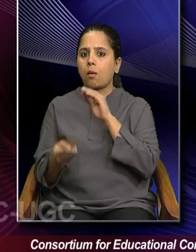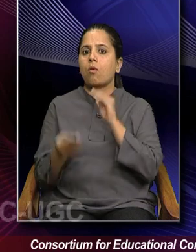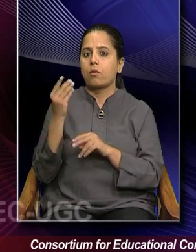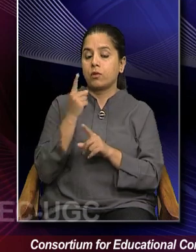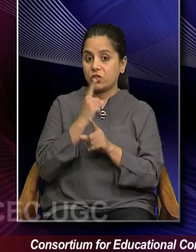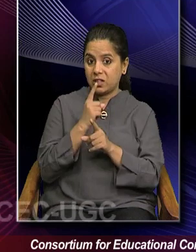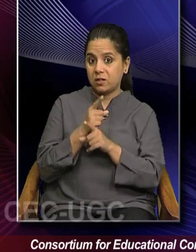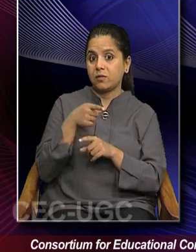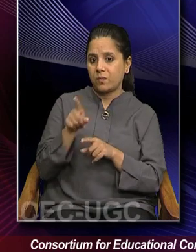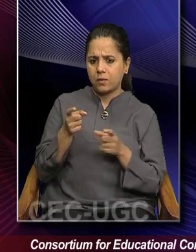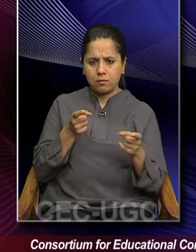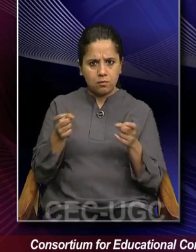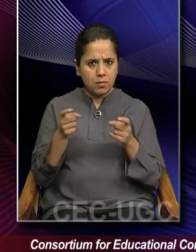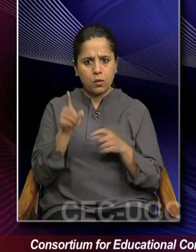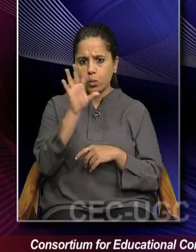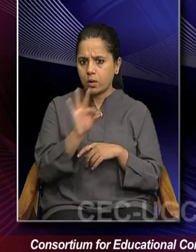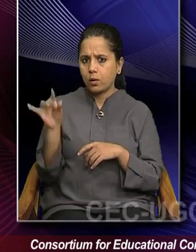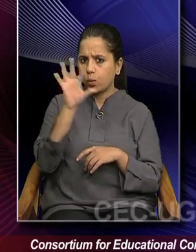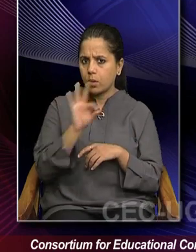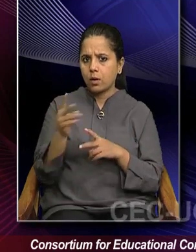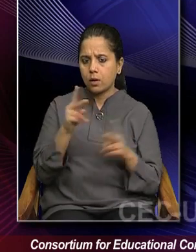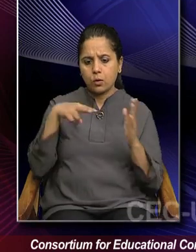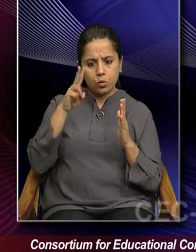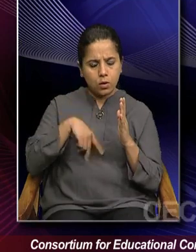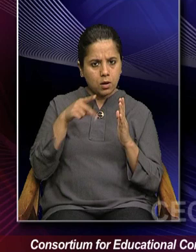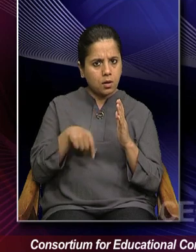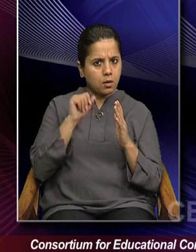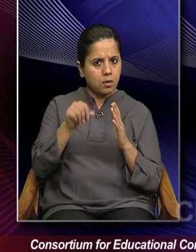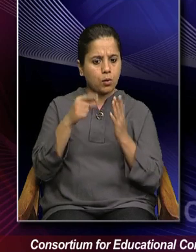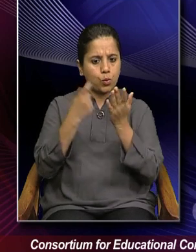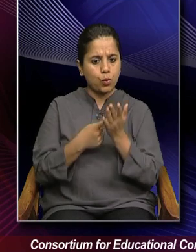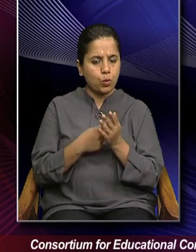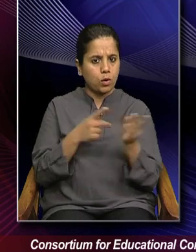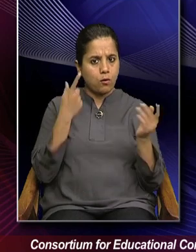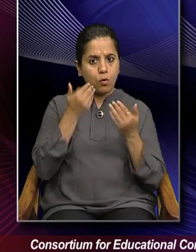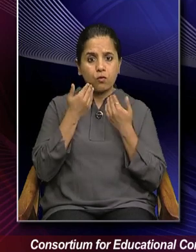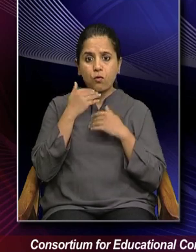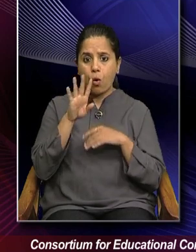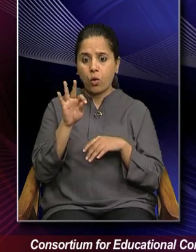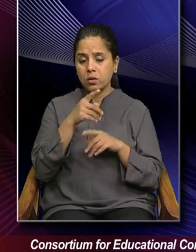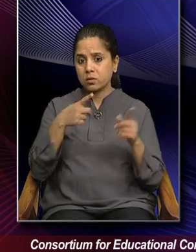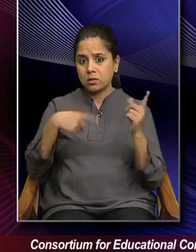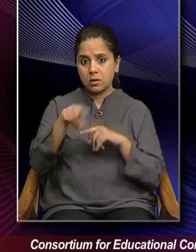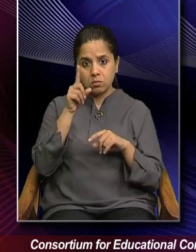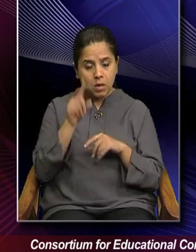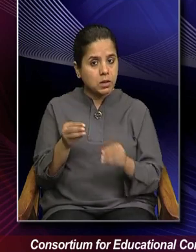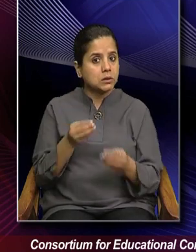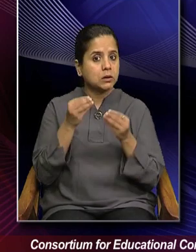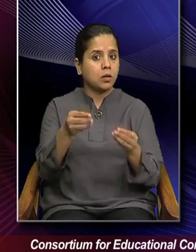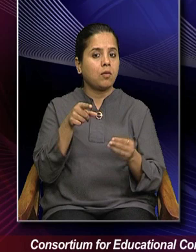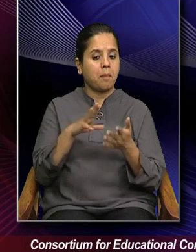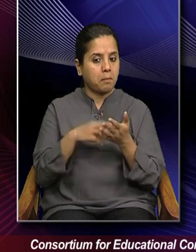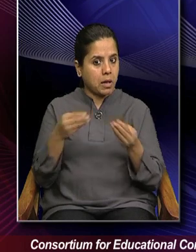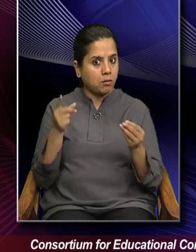teacher managing weekly reading benchmarks for the 40 students must provide this